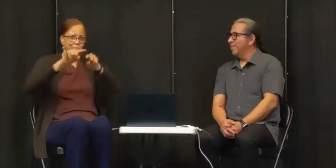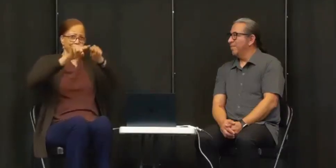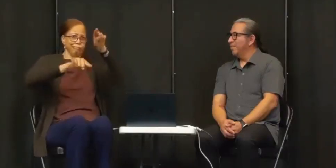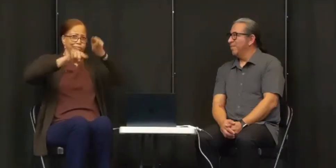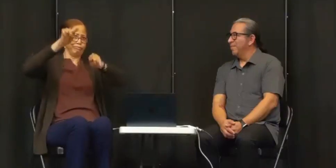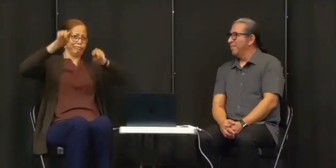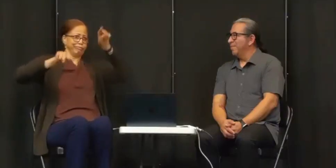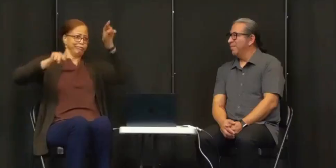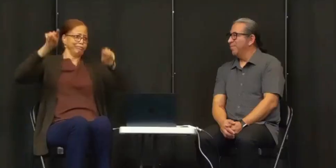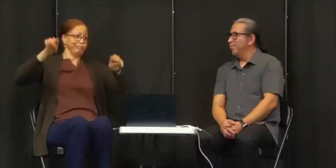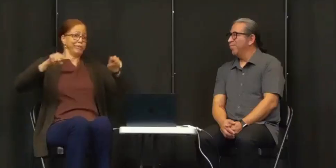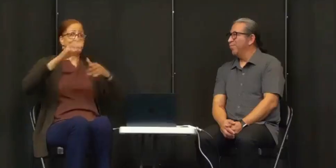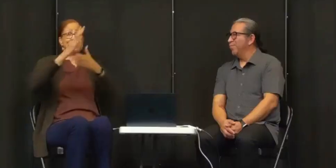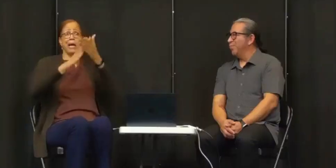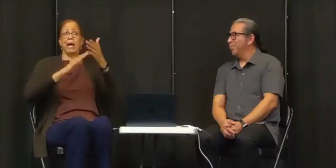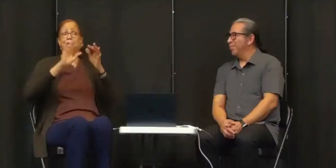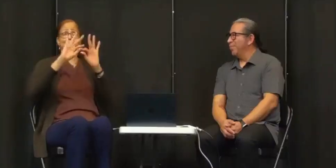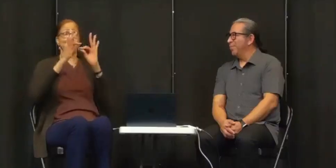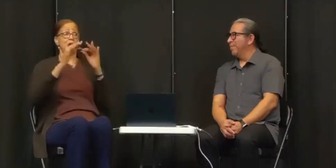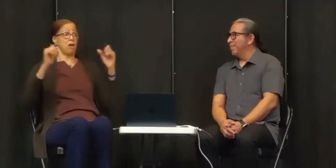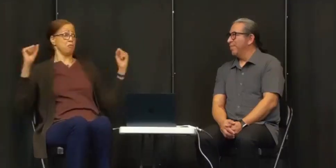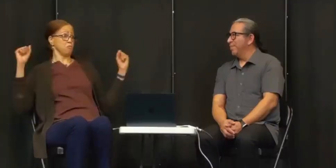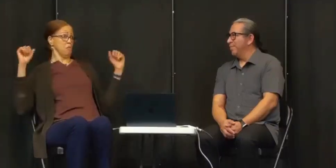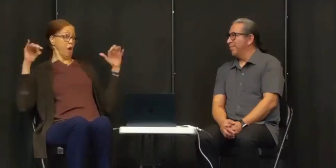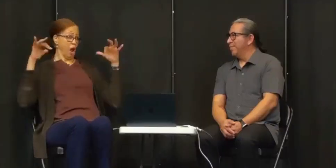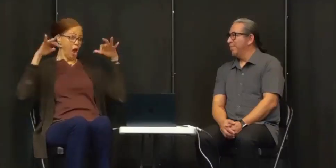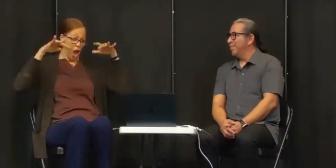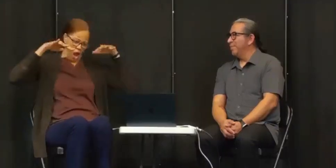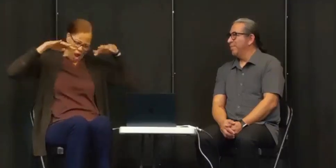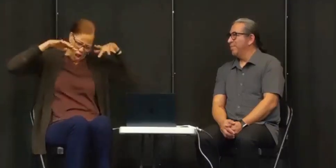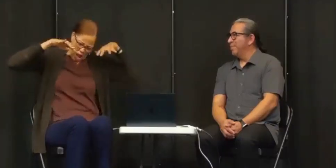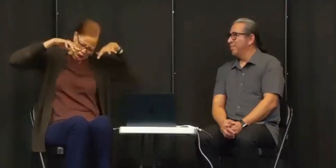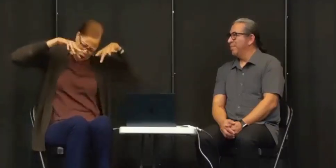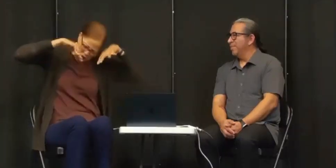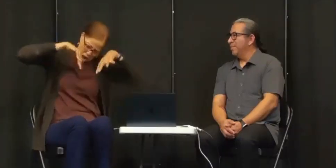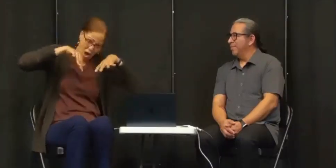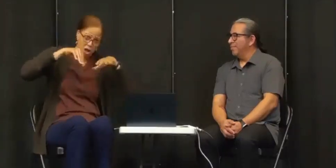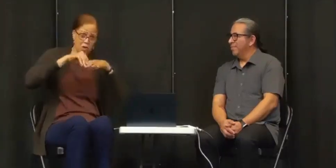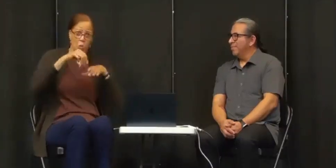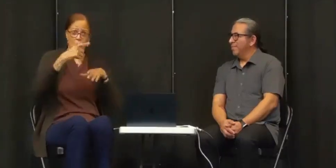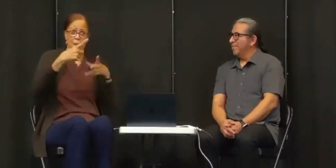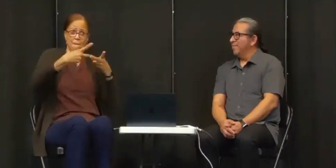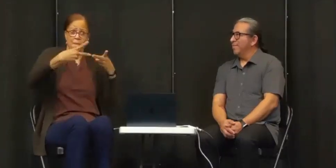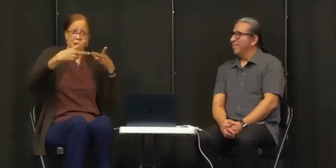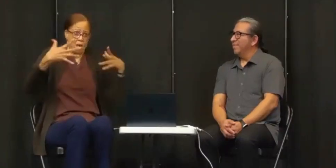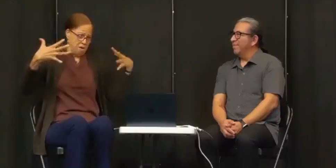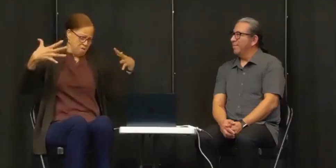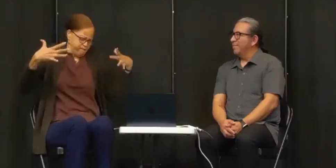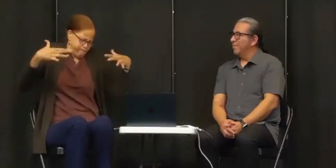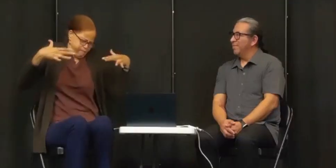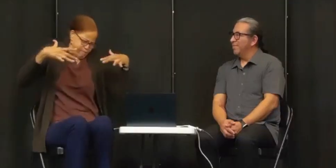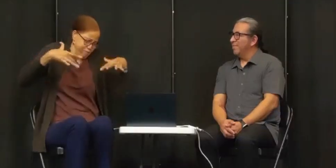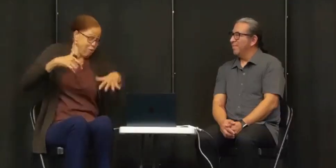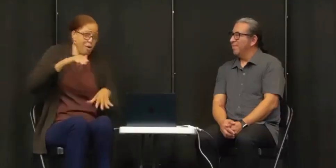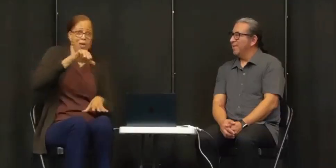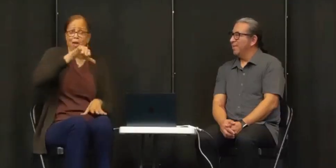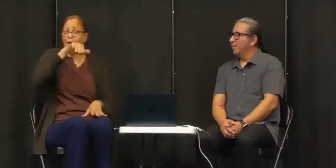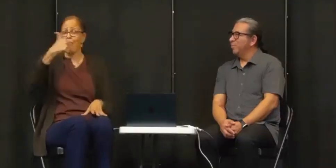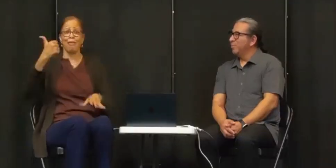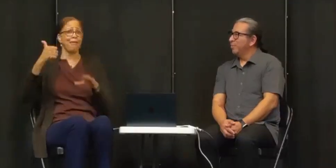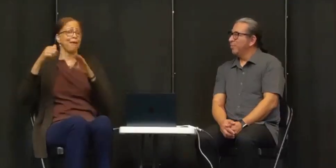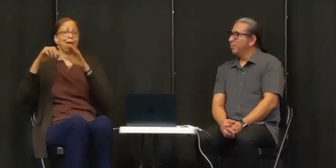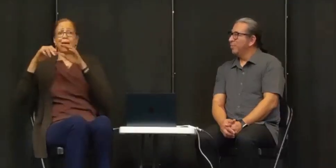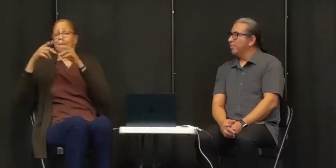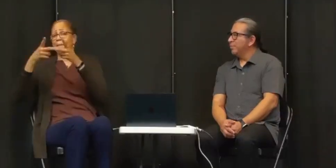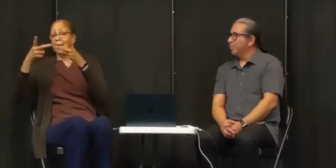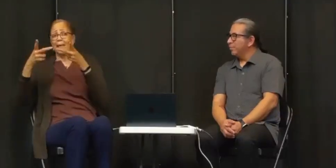own traditions. Not everyone is going to be the same. So maybe sometimes a family comes together and it's a